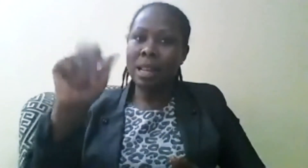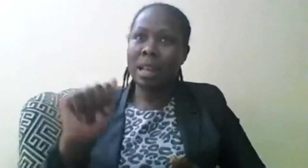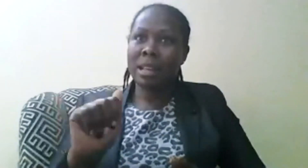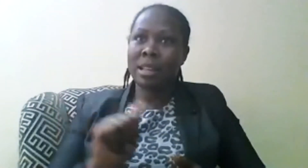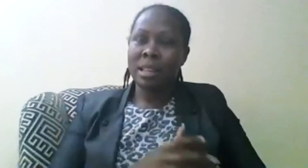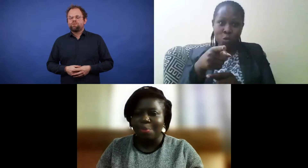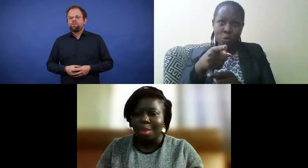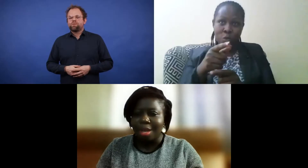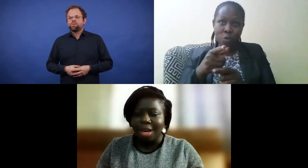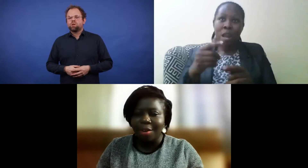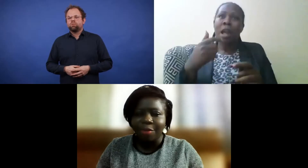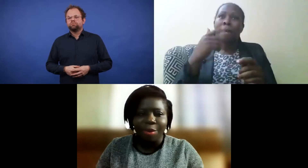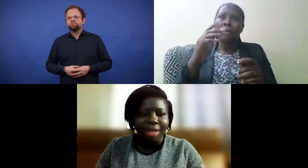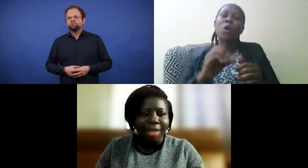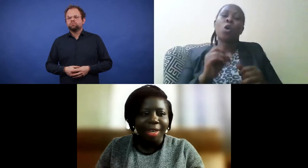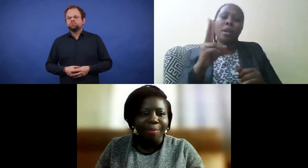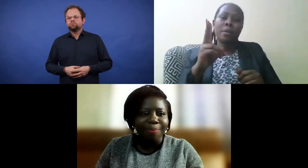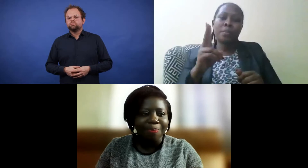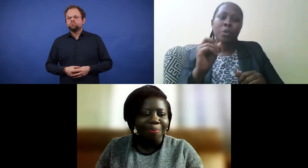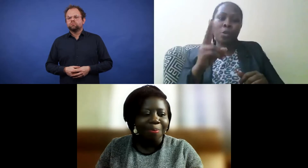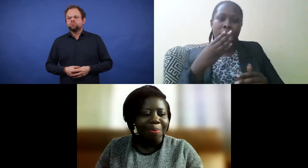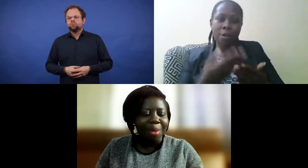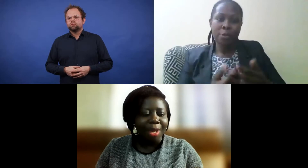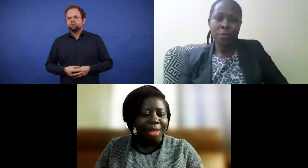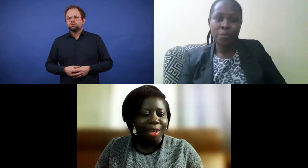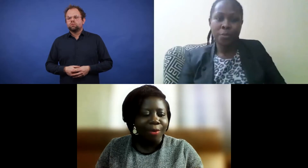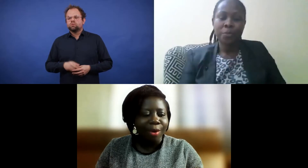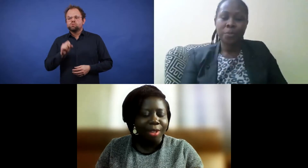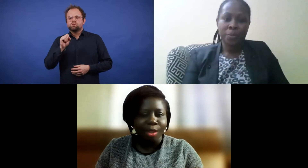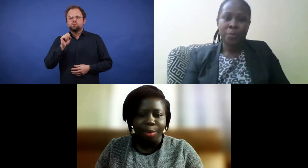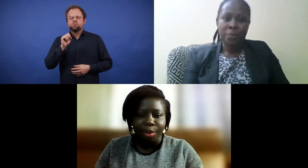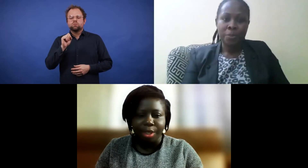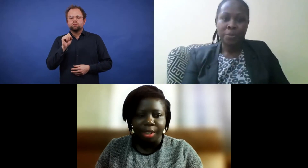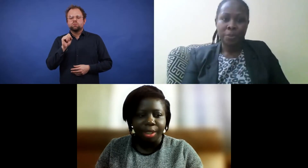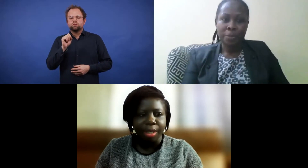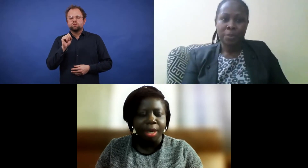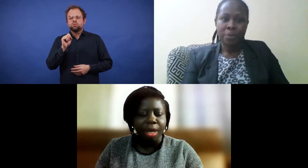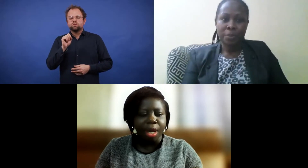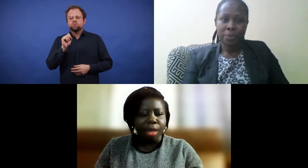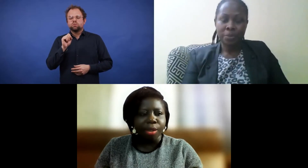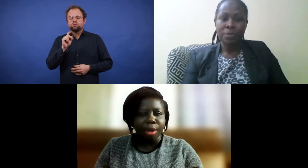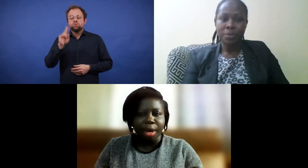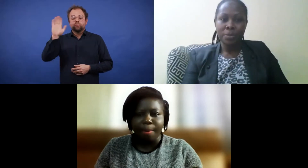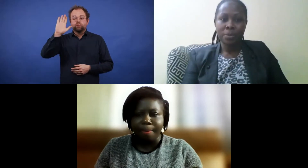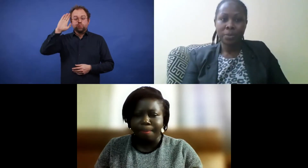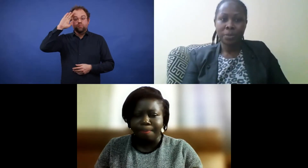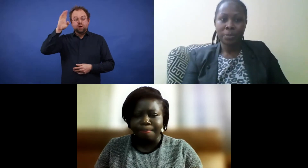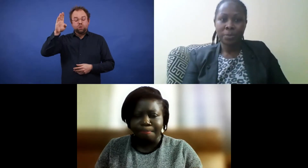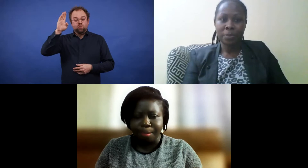This is to Valerie. Hello, everyone. Thank you for this opportunity. So